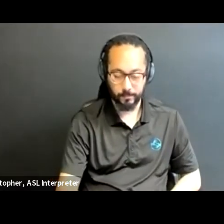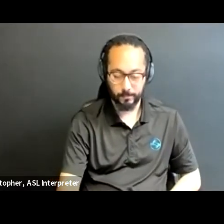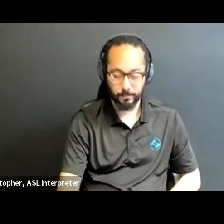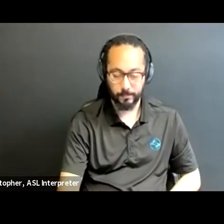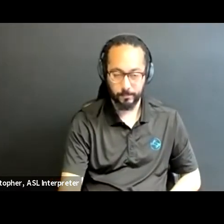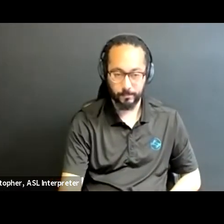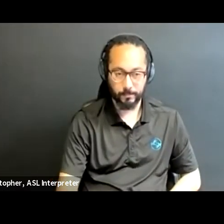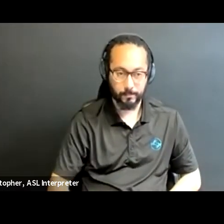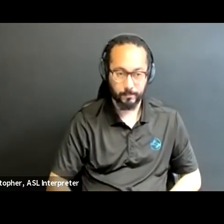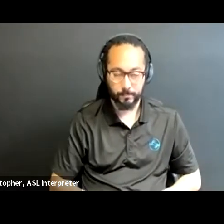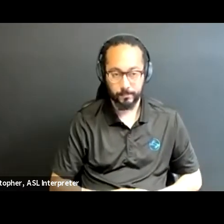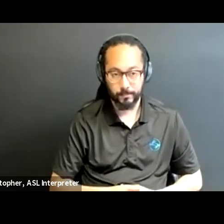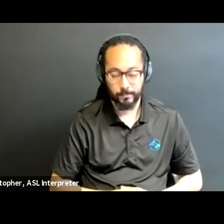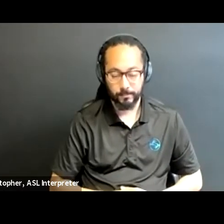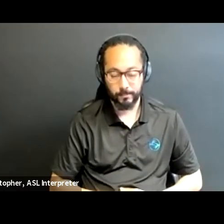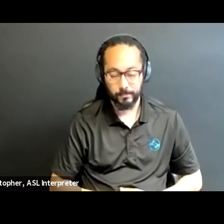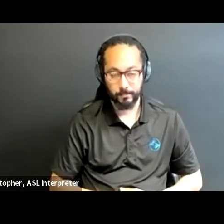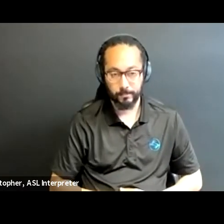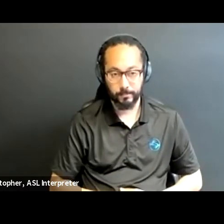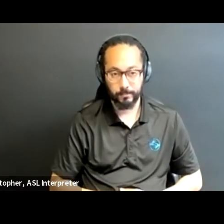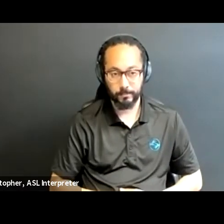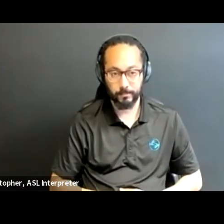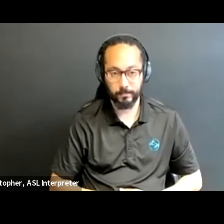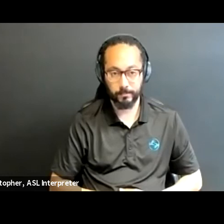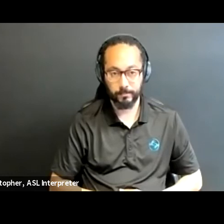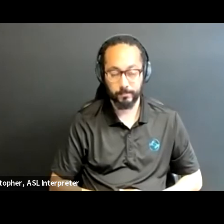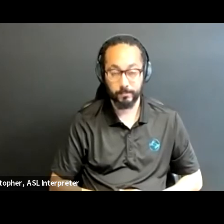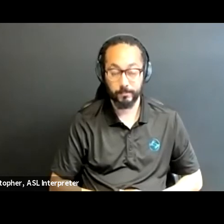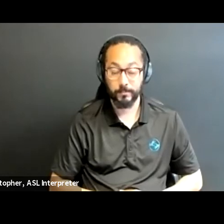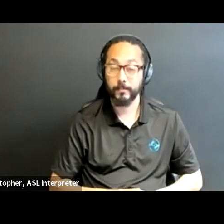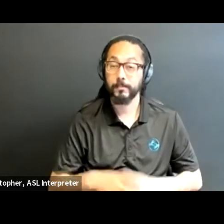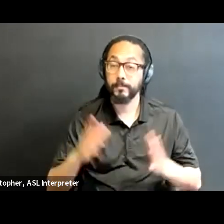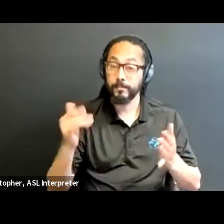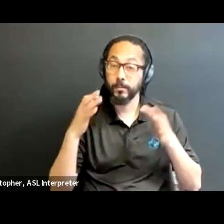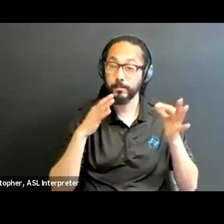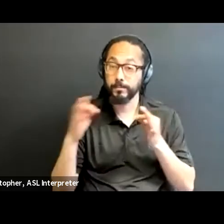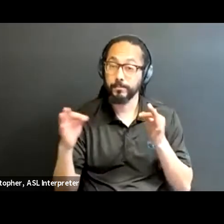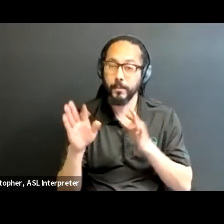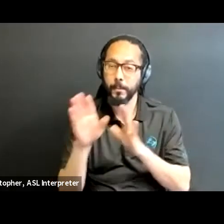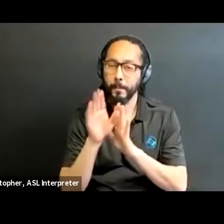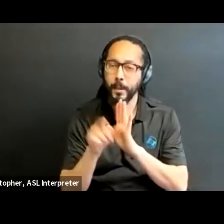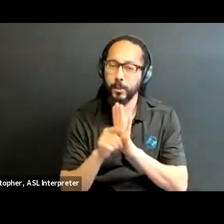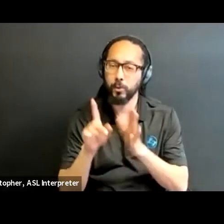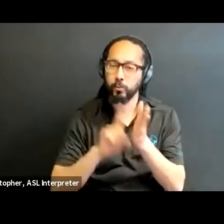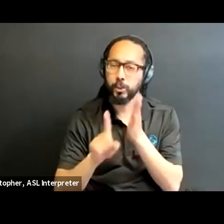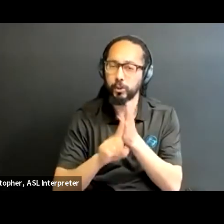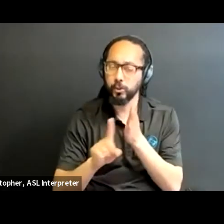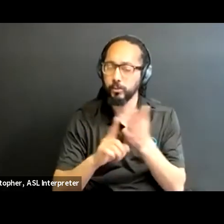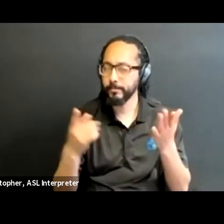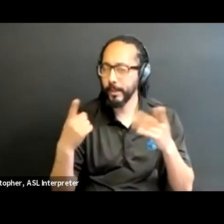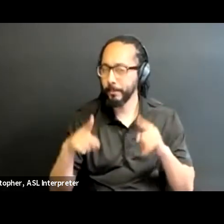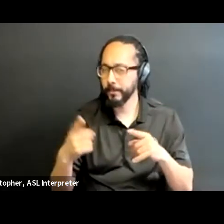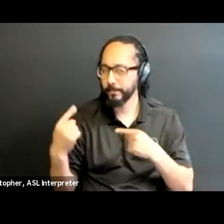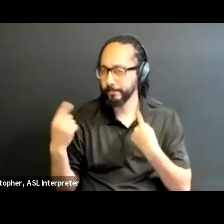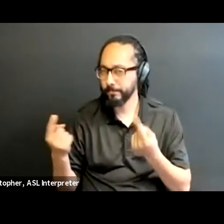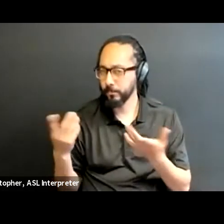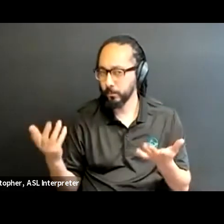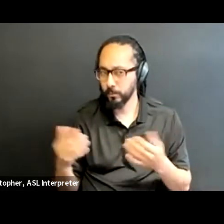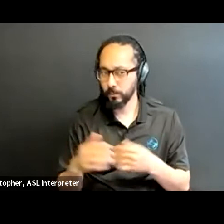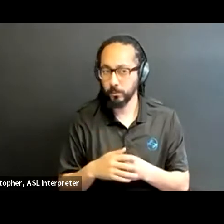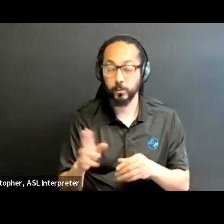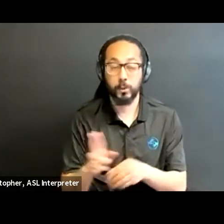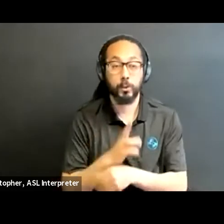So to tell you a little bit about the background of the research, in the project so far, we used Qualtrics survey